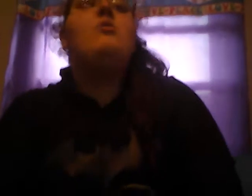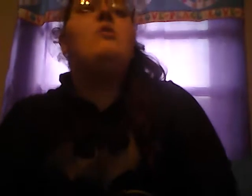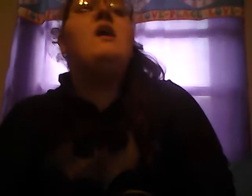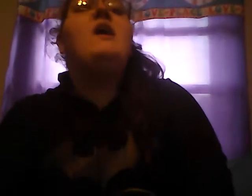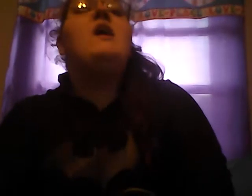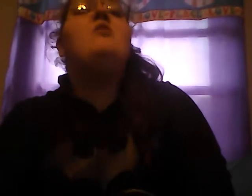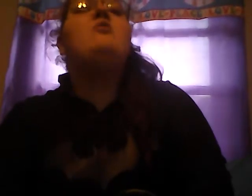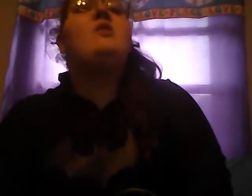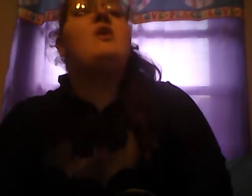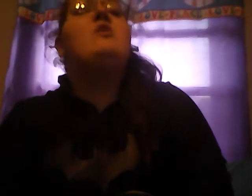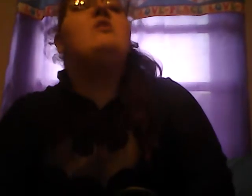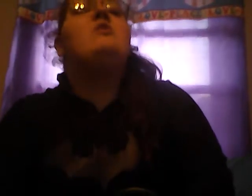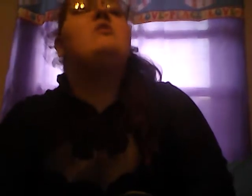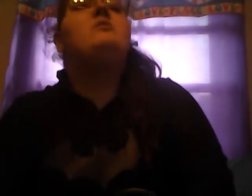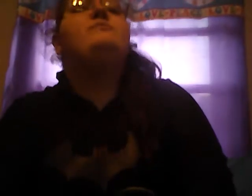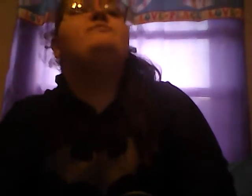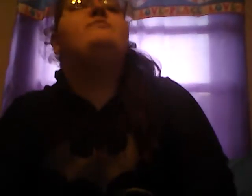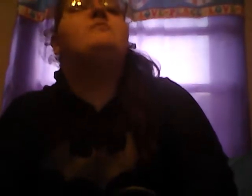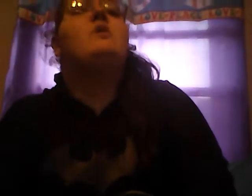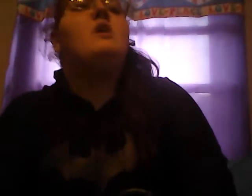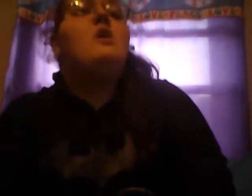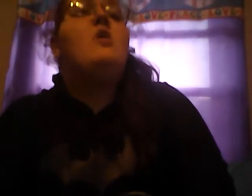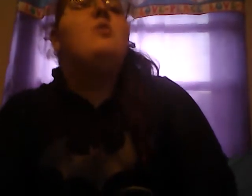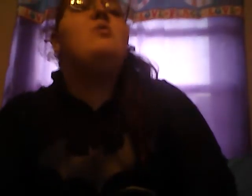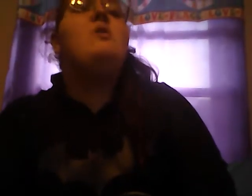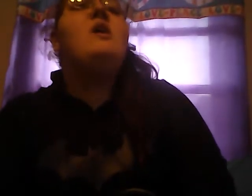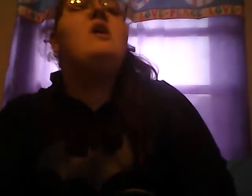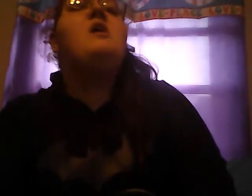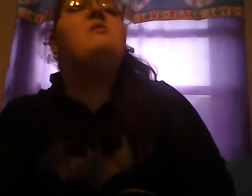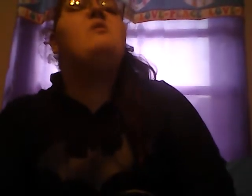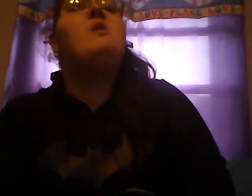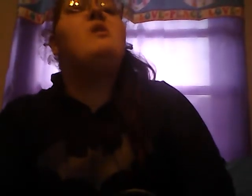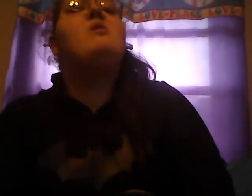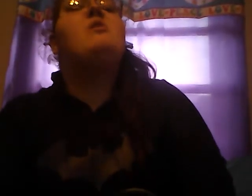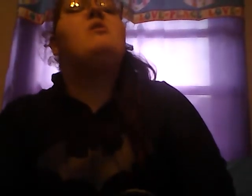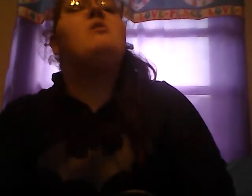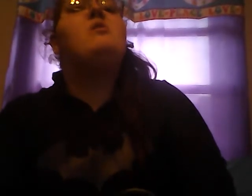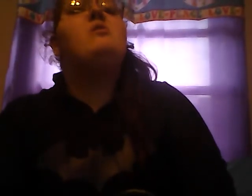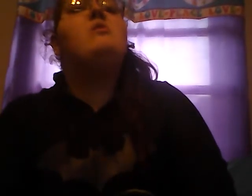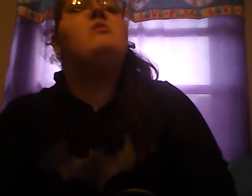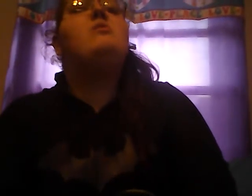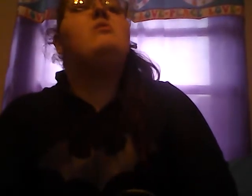whoa, whoa, whoa, whoa.